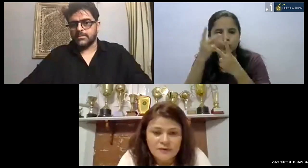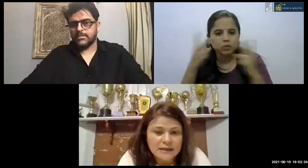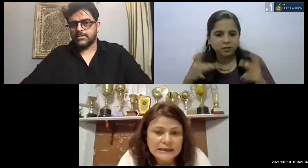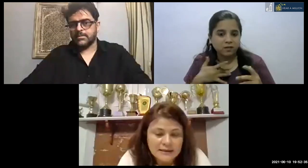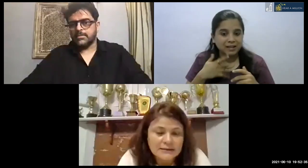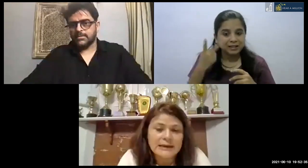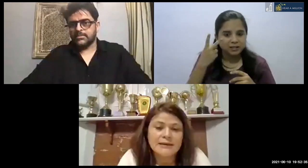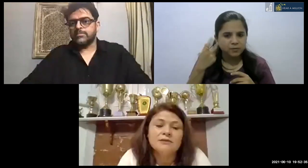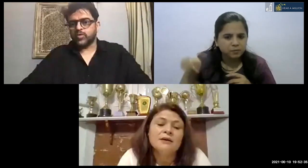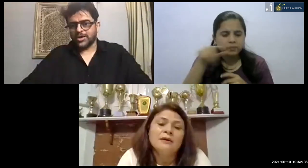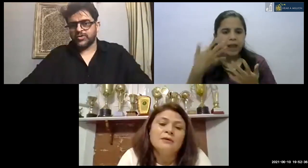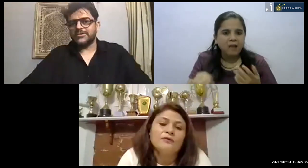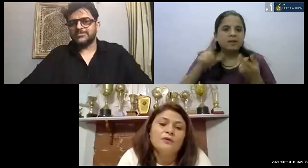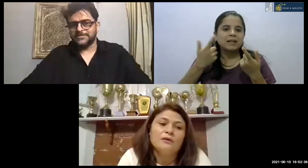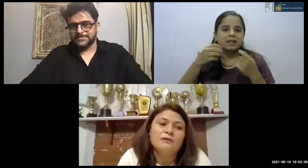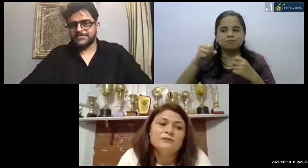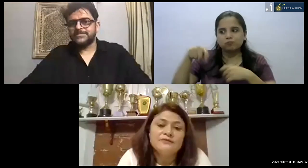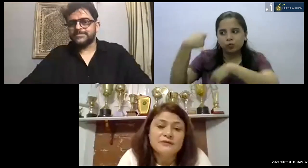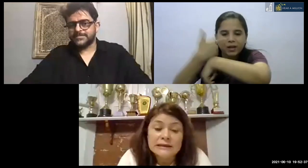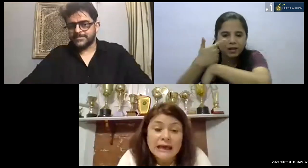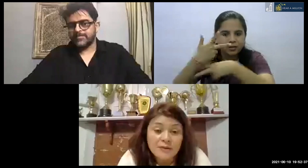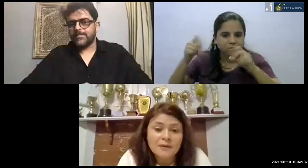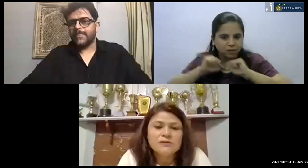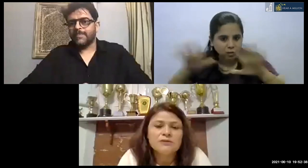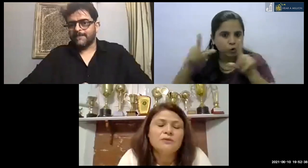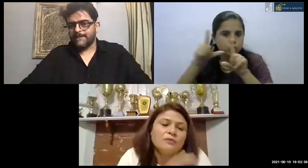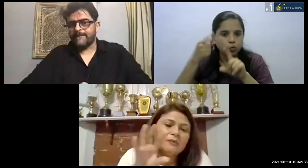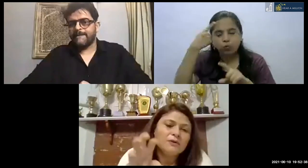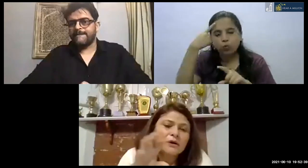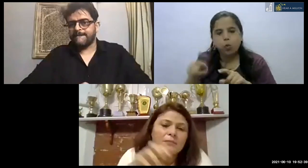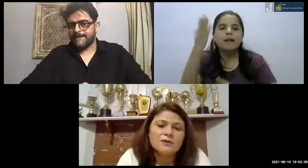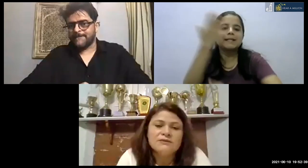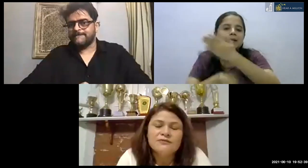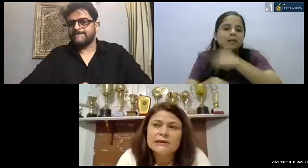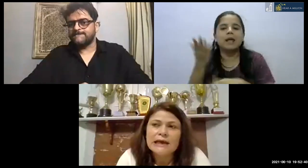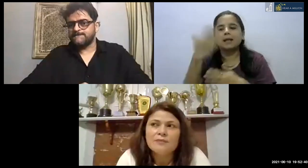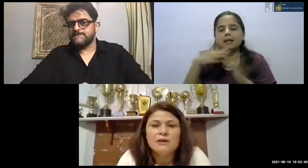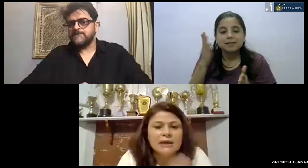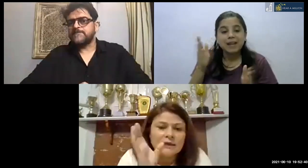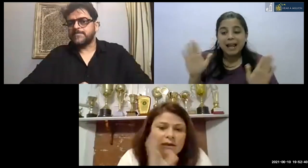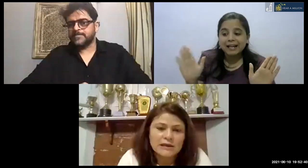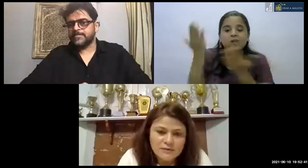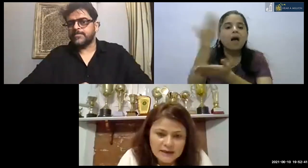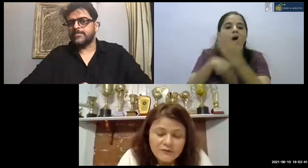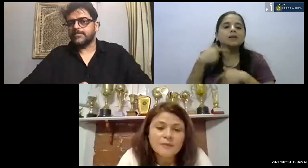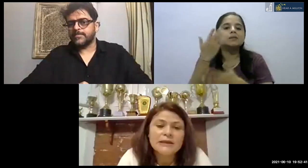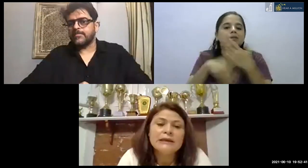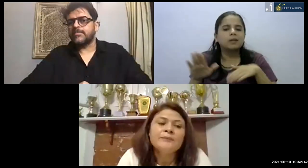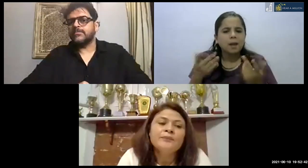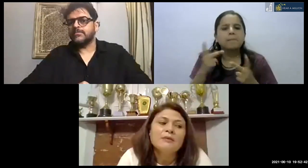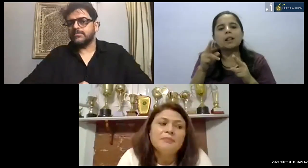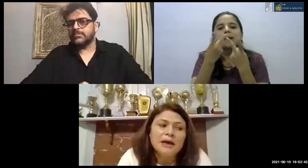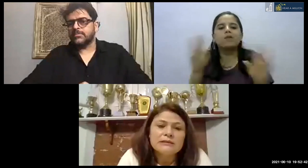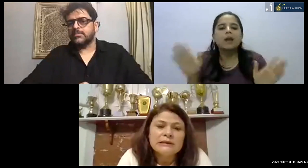to provide e-content for differently able. So when we talk about differently able here, it includes